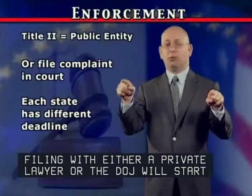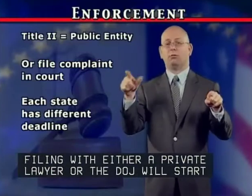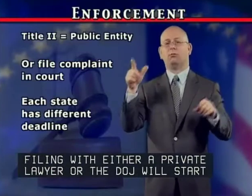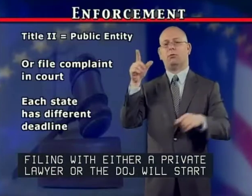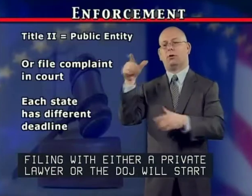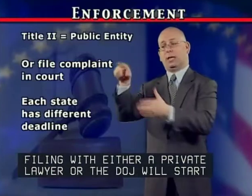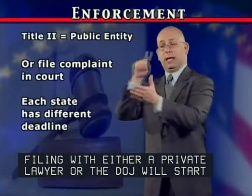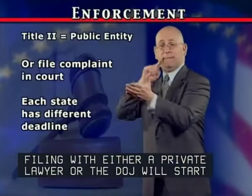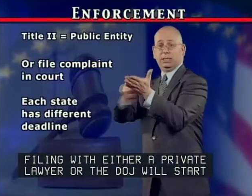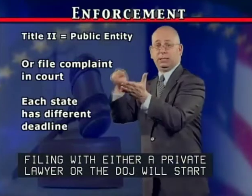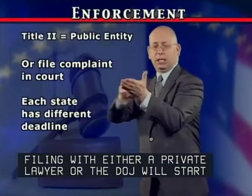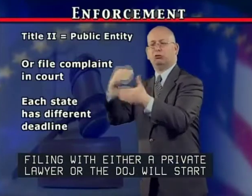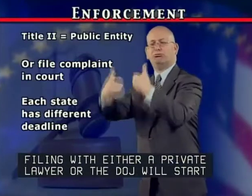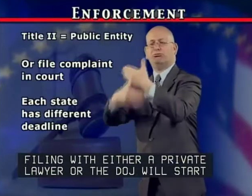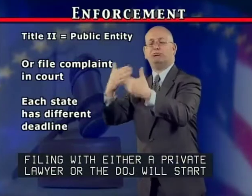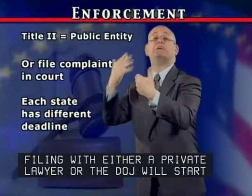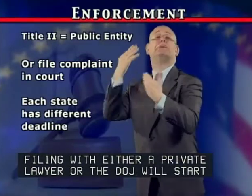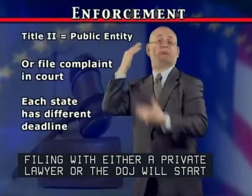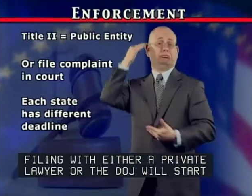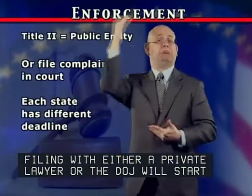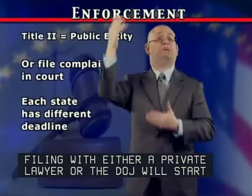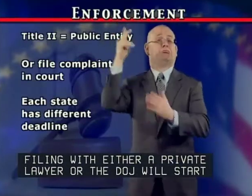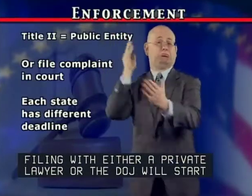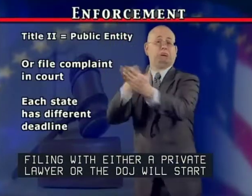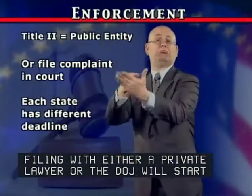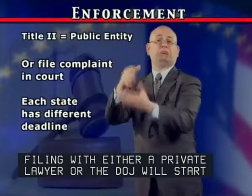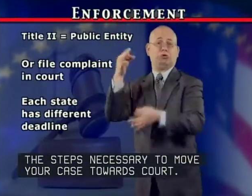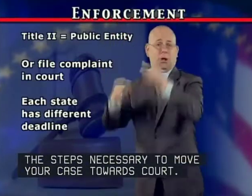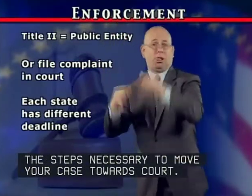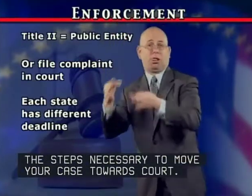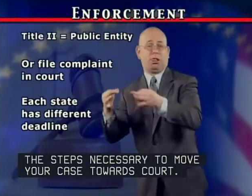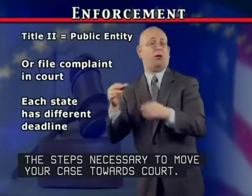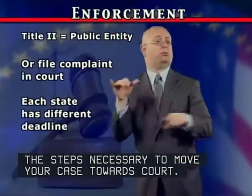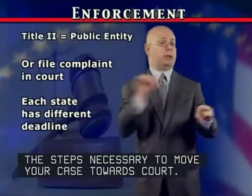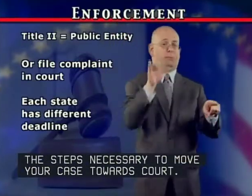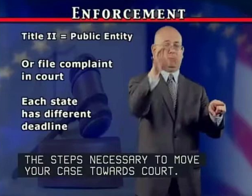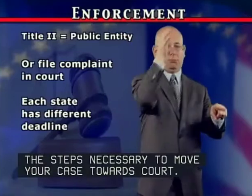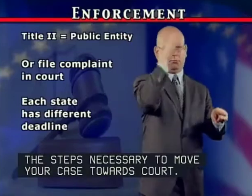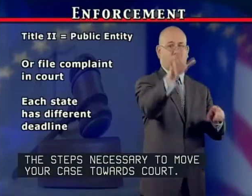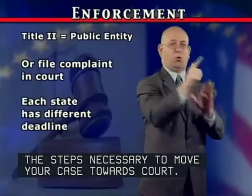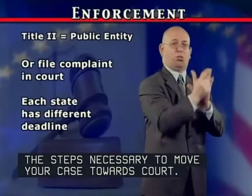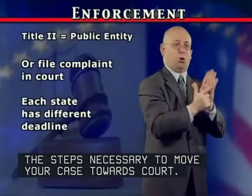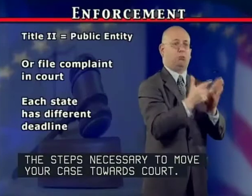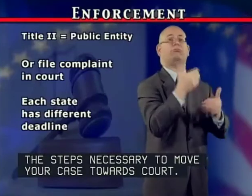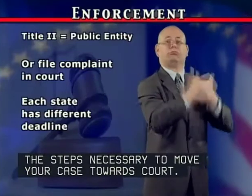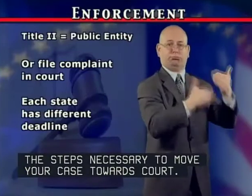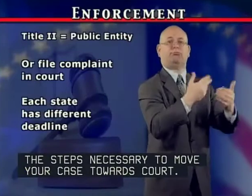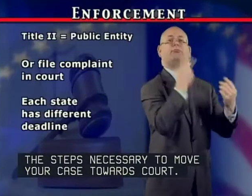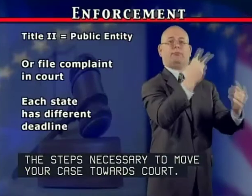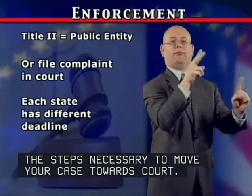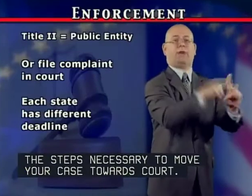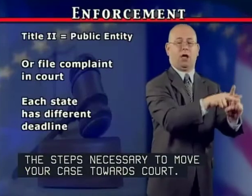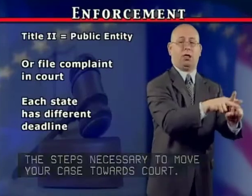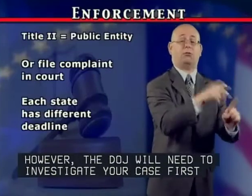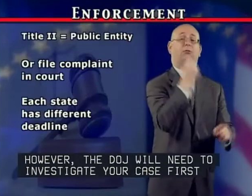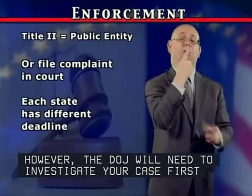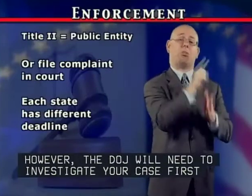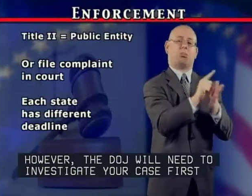with either a private lawyer or the DOJ will start the steps necessary to move your case towards court. However,